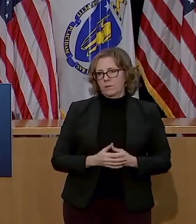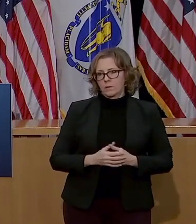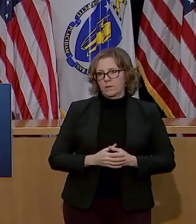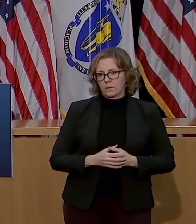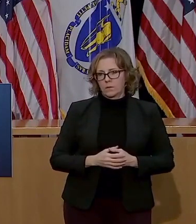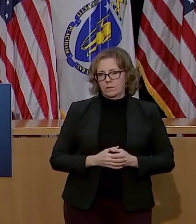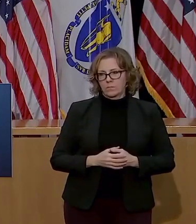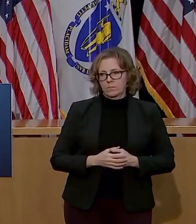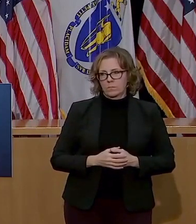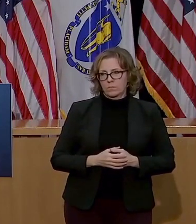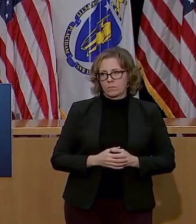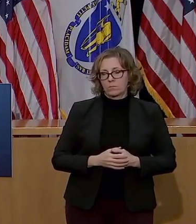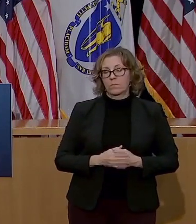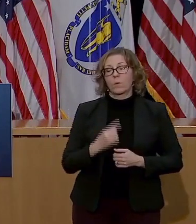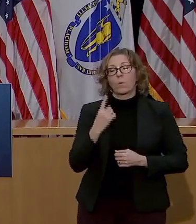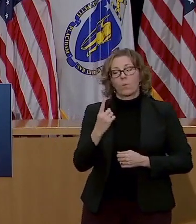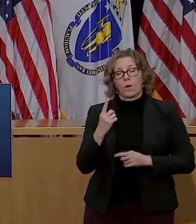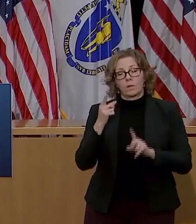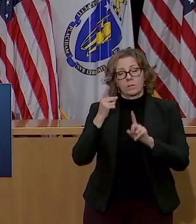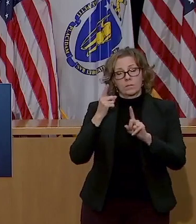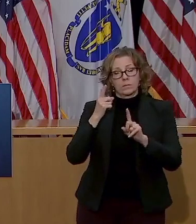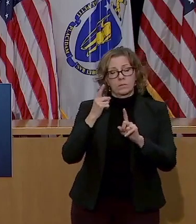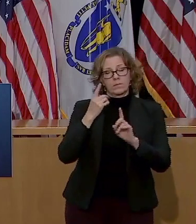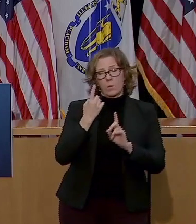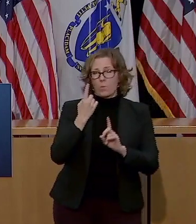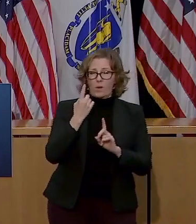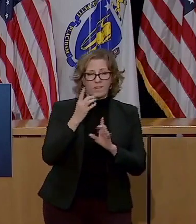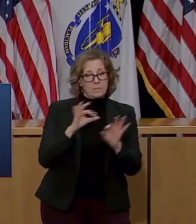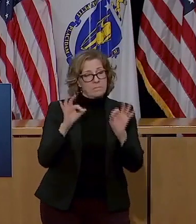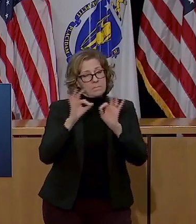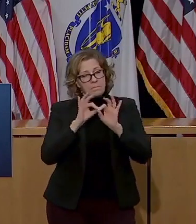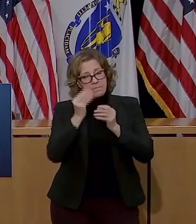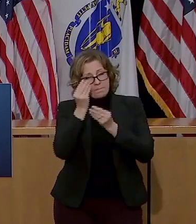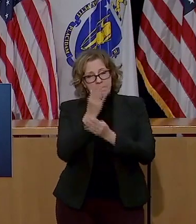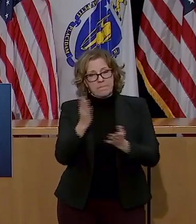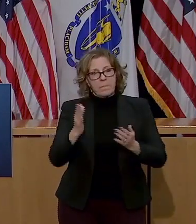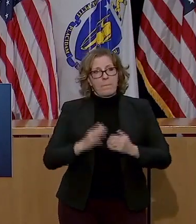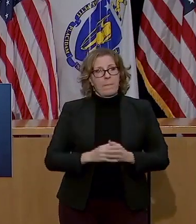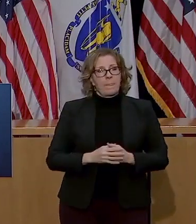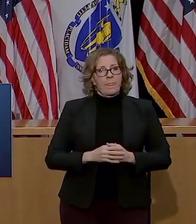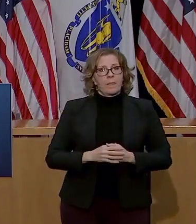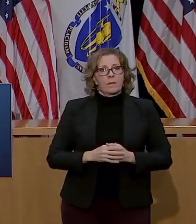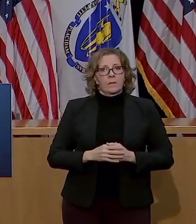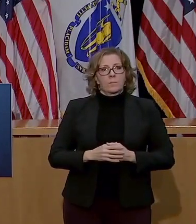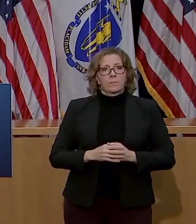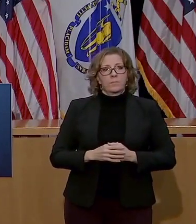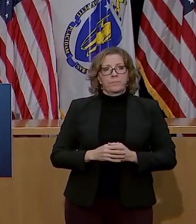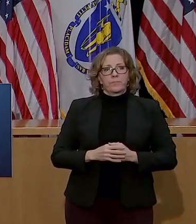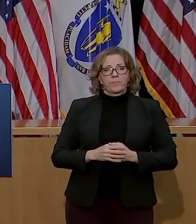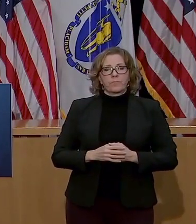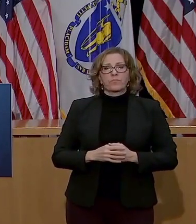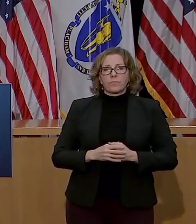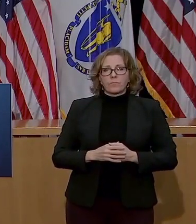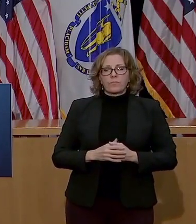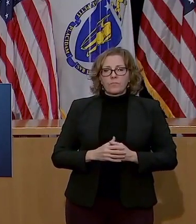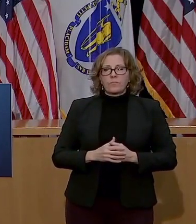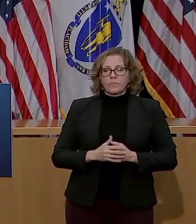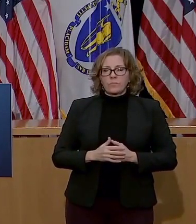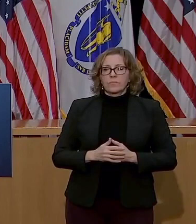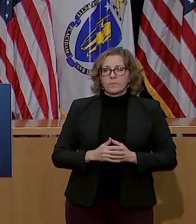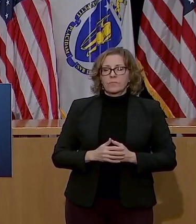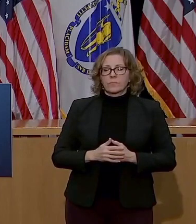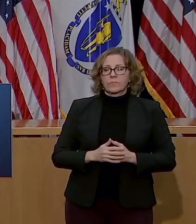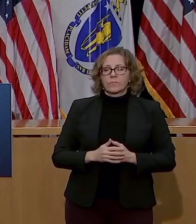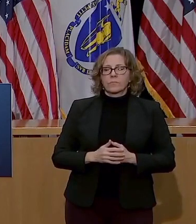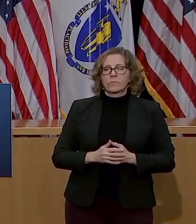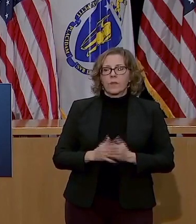people have raised. The one point I would make with respect to that is it's going to be important for people to go to